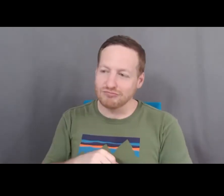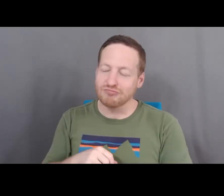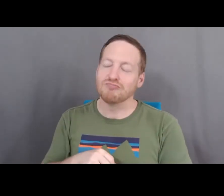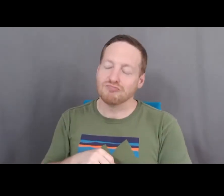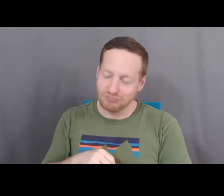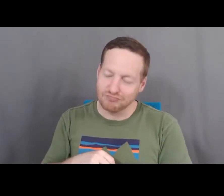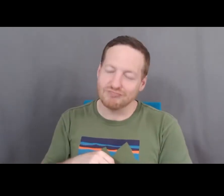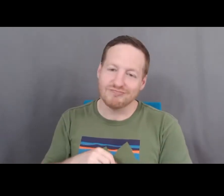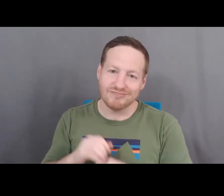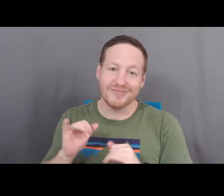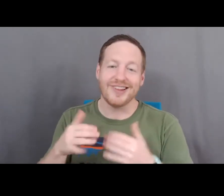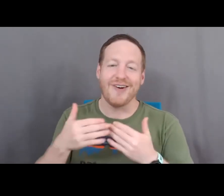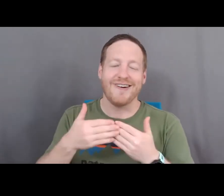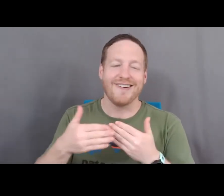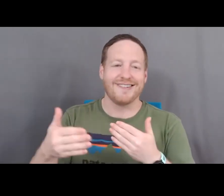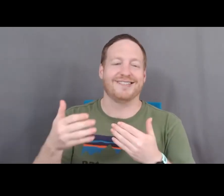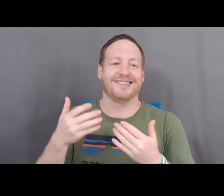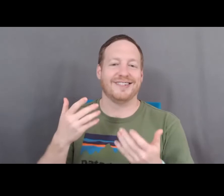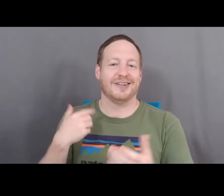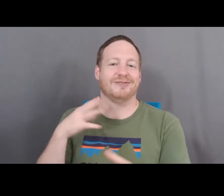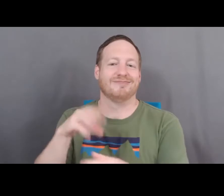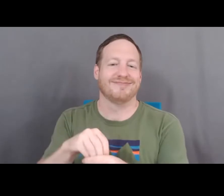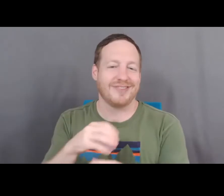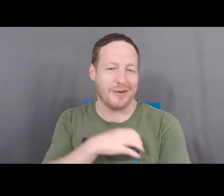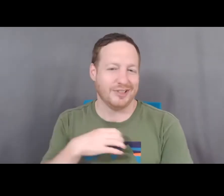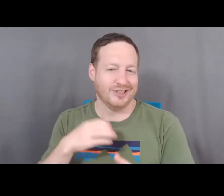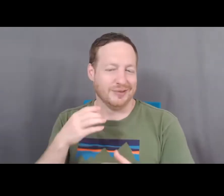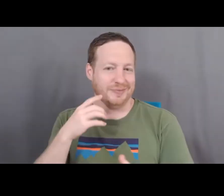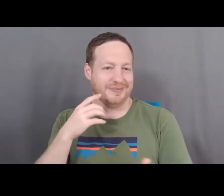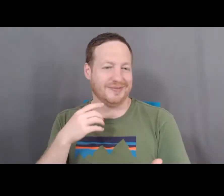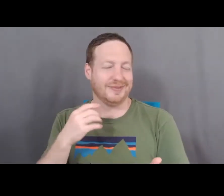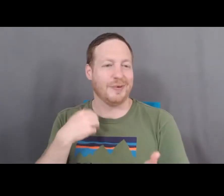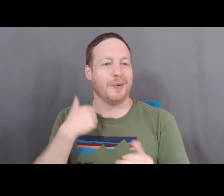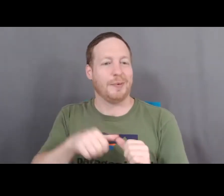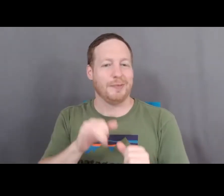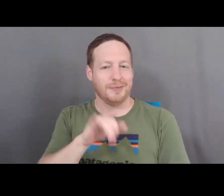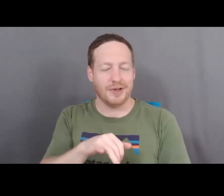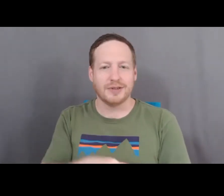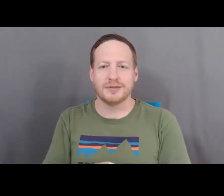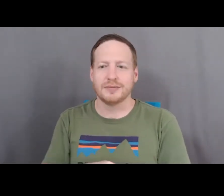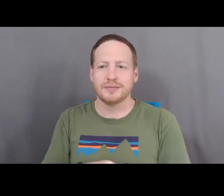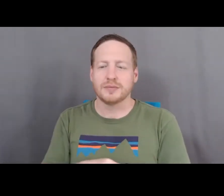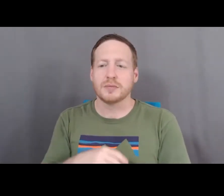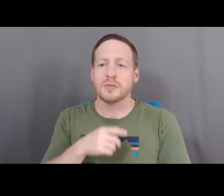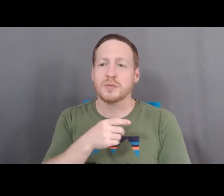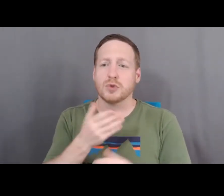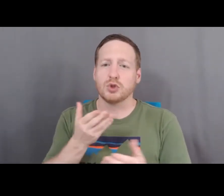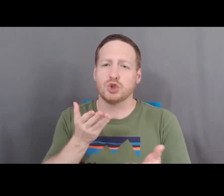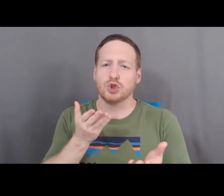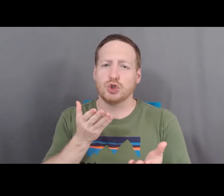the reaction when he asked that question, I answered and then he nodded. And after that, I joined the commission, and I always remembered